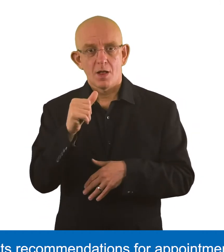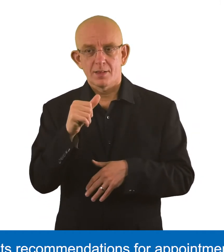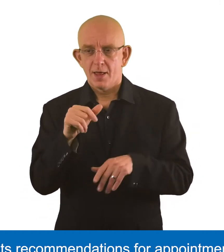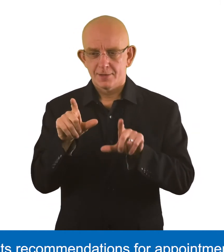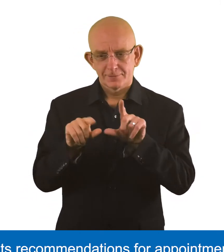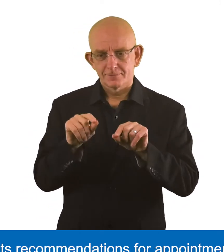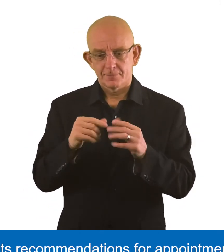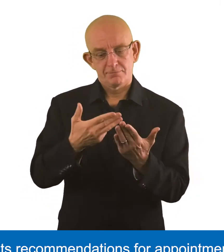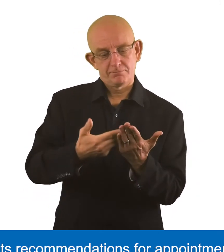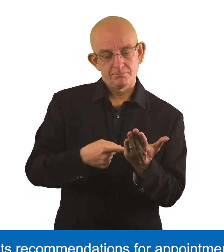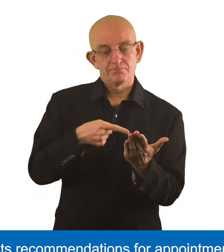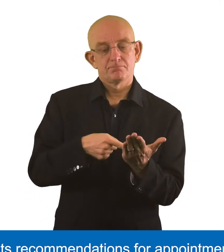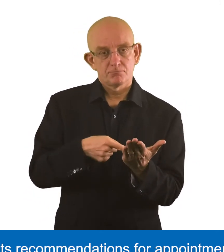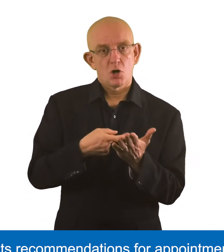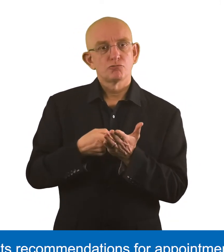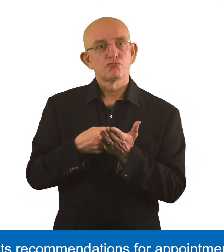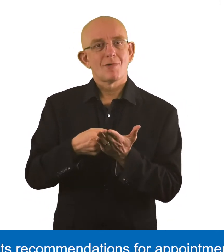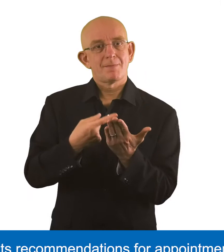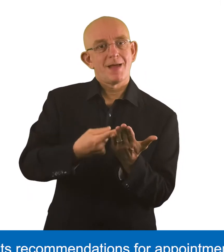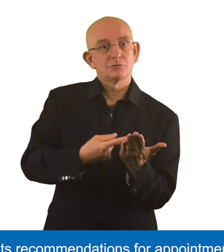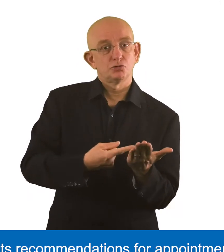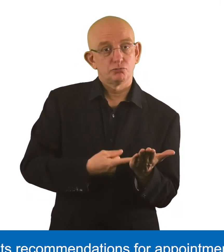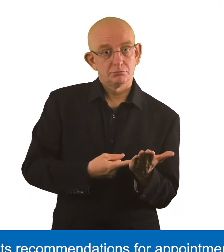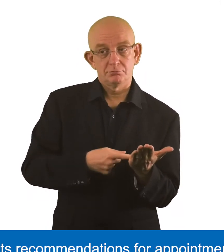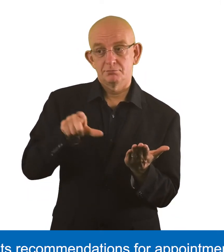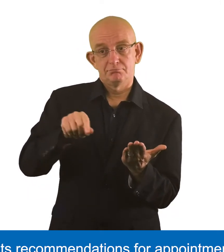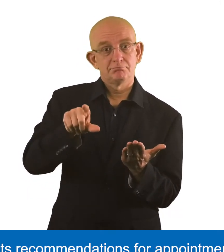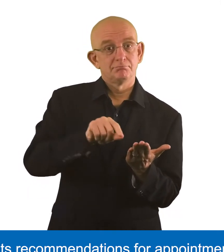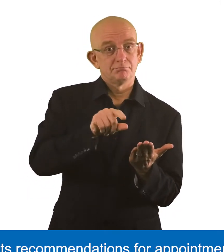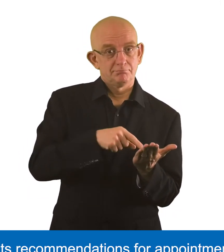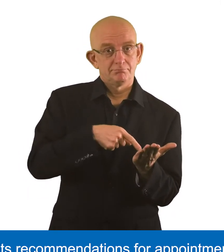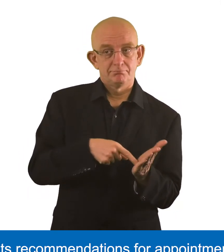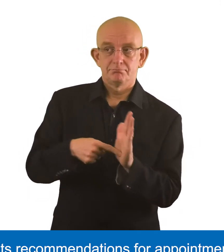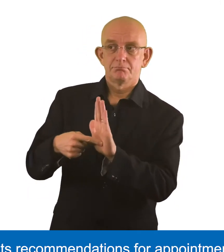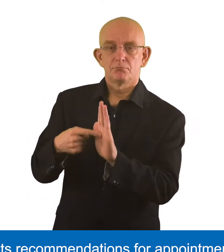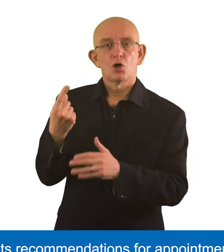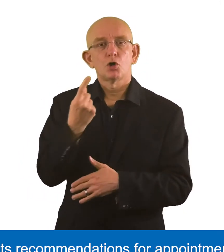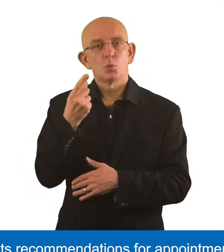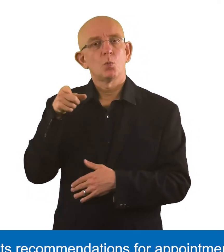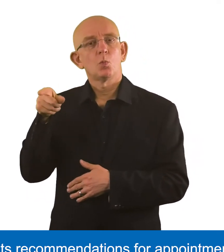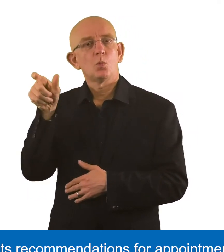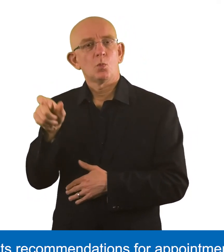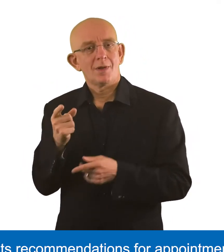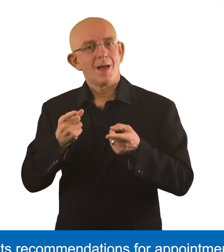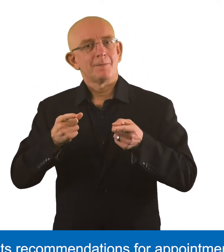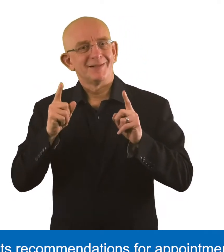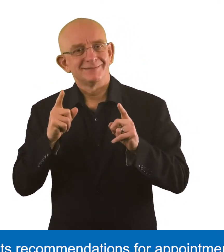The panel will submit its recommendations for appointments to the Minister for Disabled People, who will decide on and make